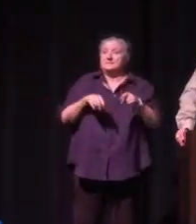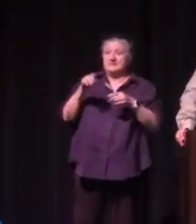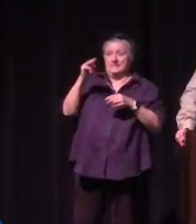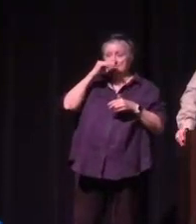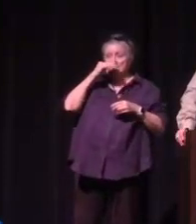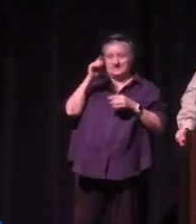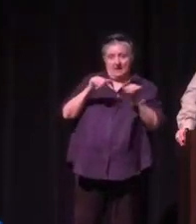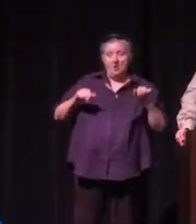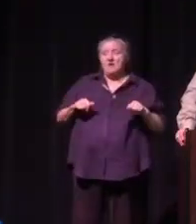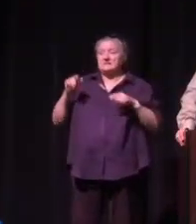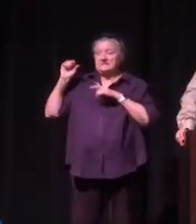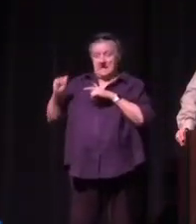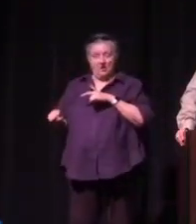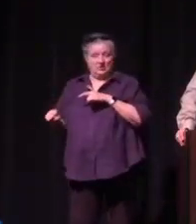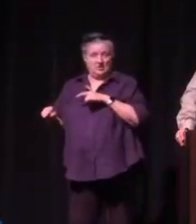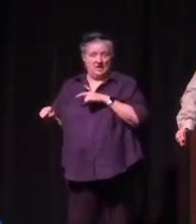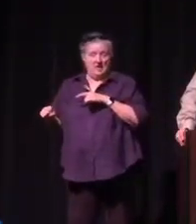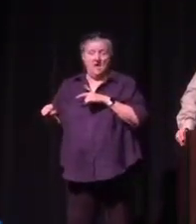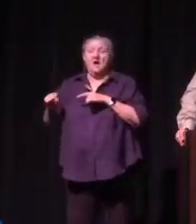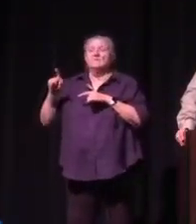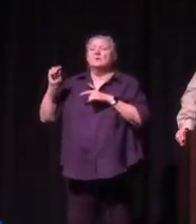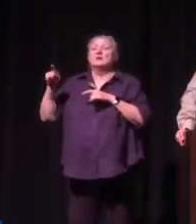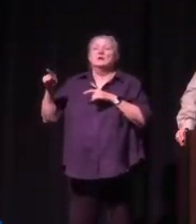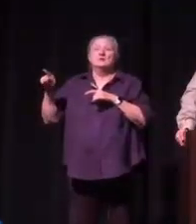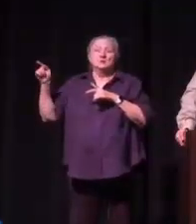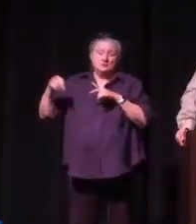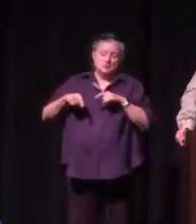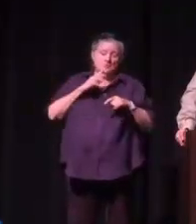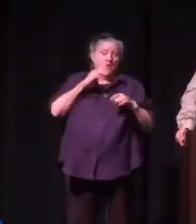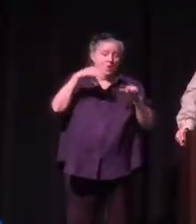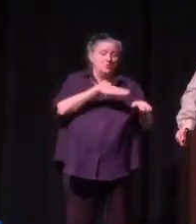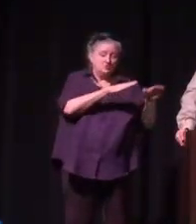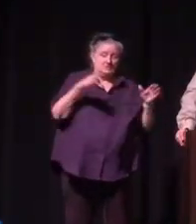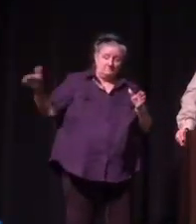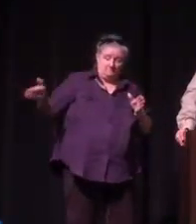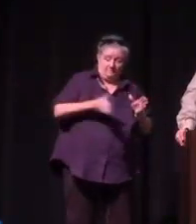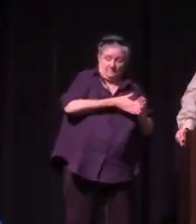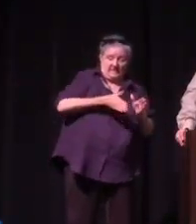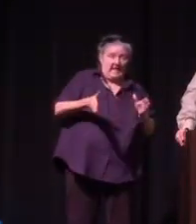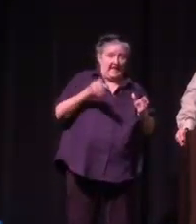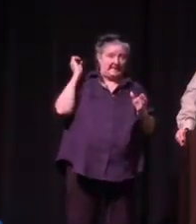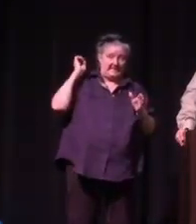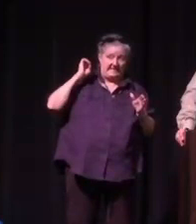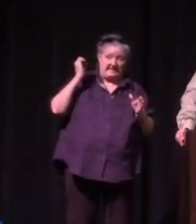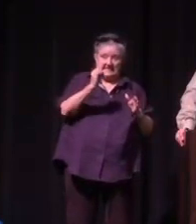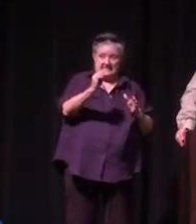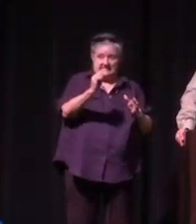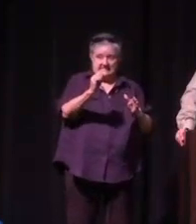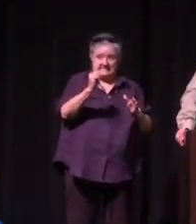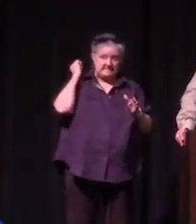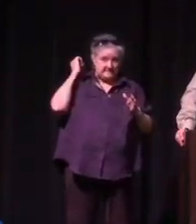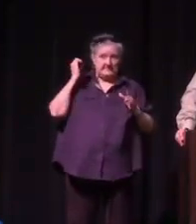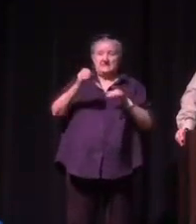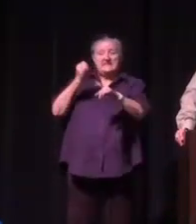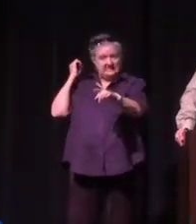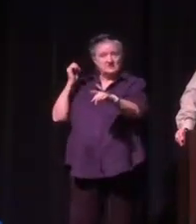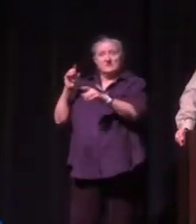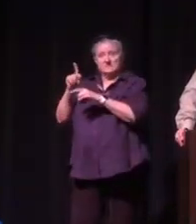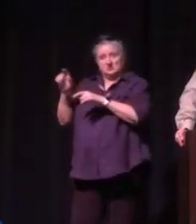area, south of 101 to the ocean, and east of the zoo